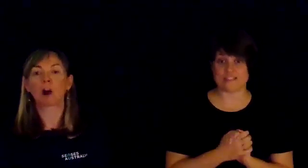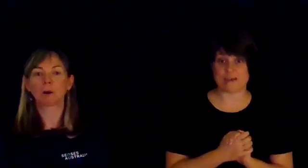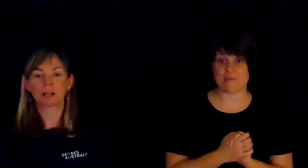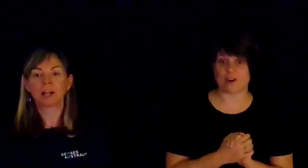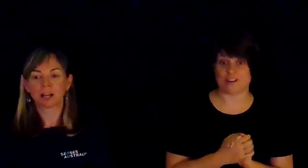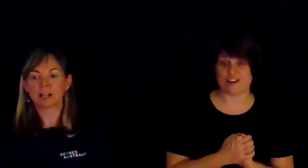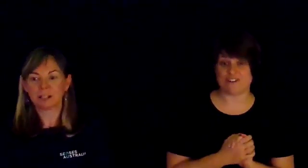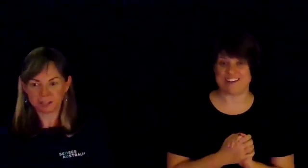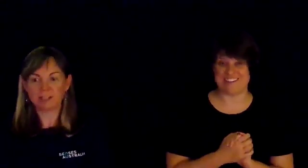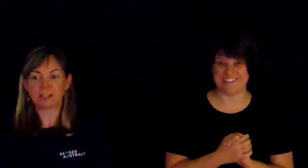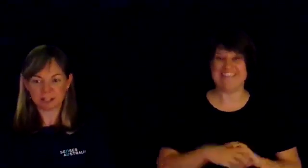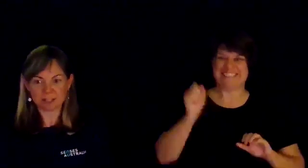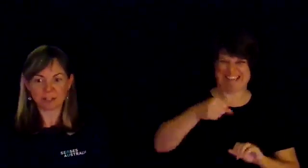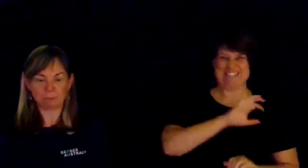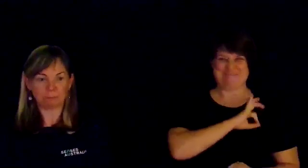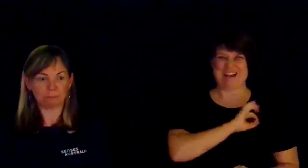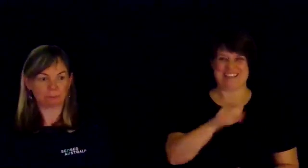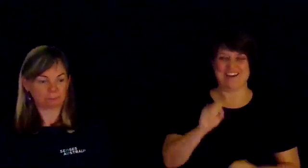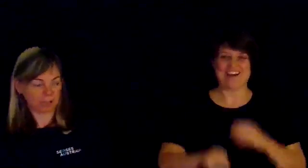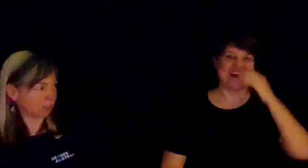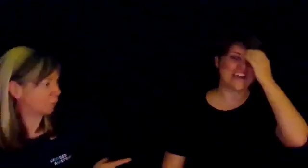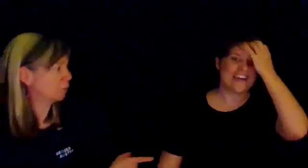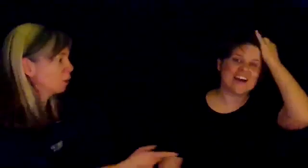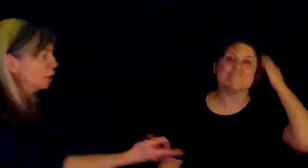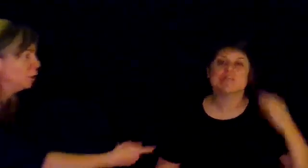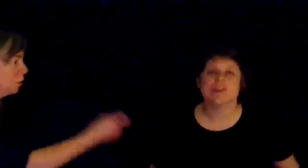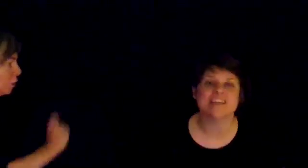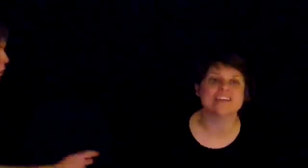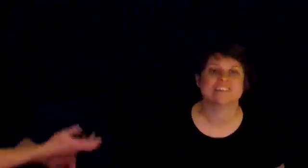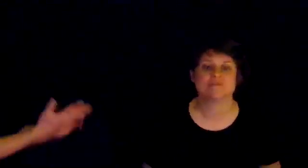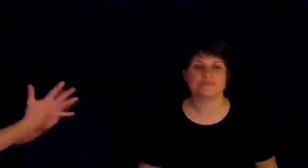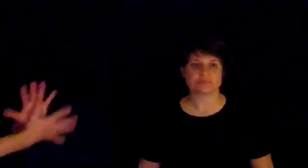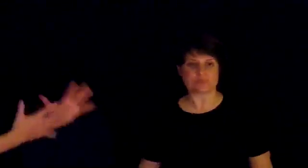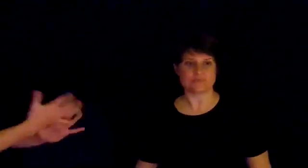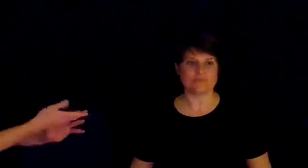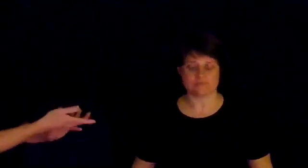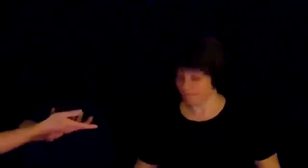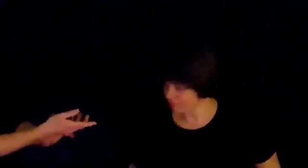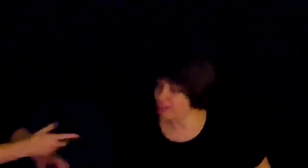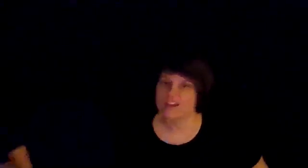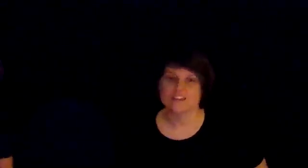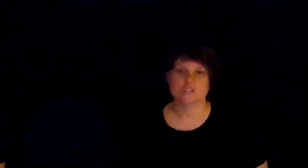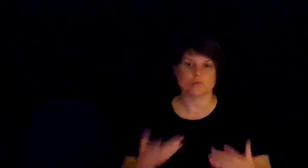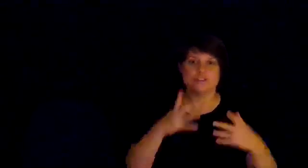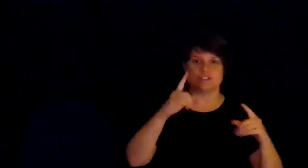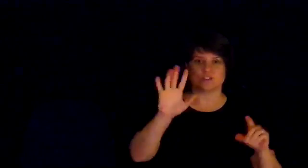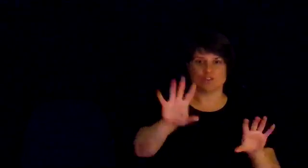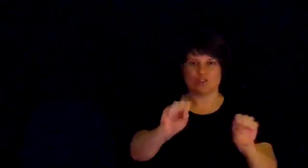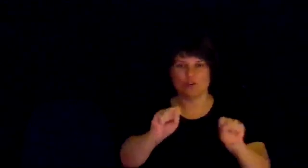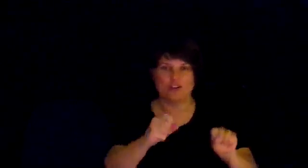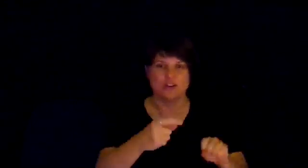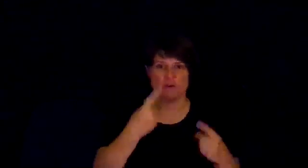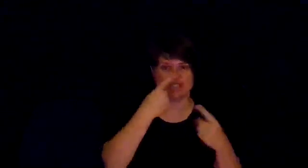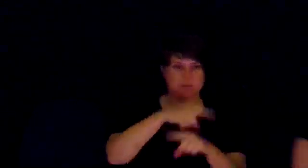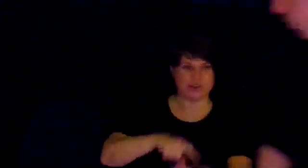So that's me, I'm going now, you ready? Yes, yep. Okay, hi everybody. Can one tandem, one sign and one